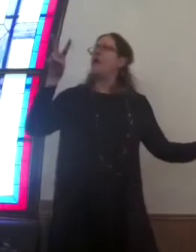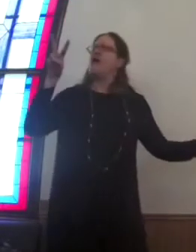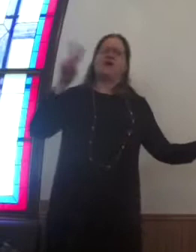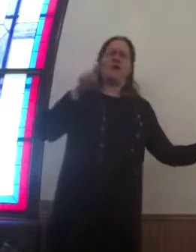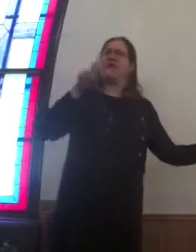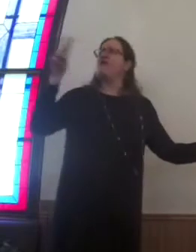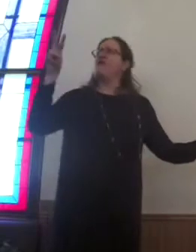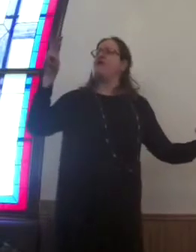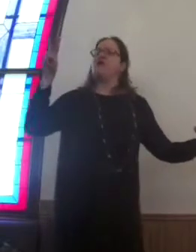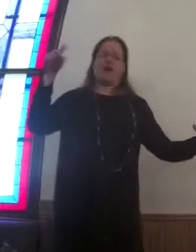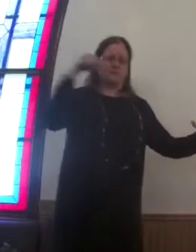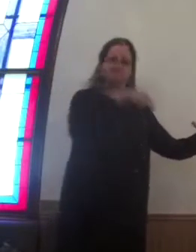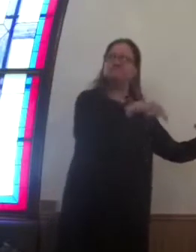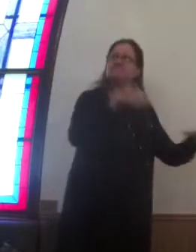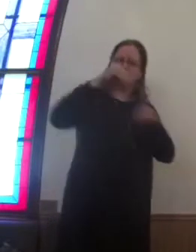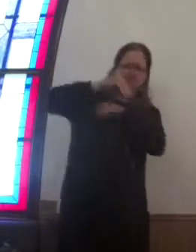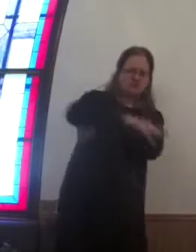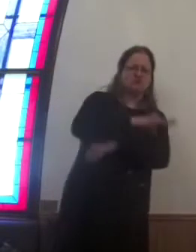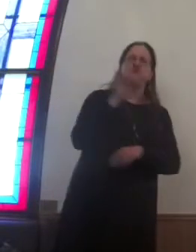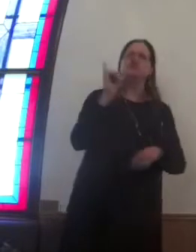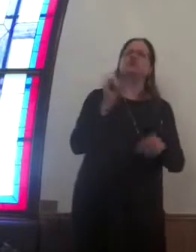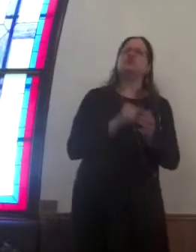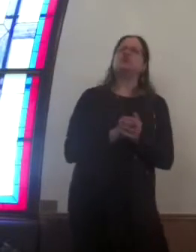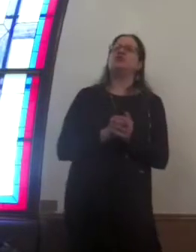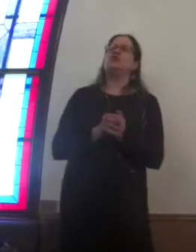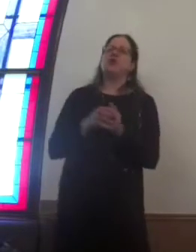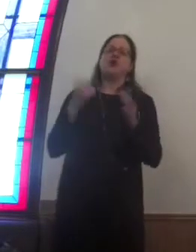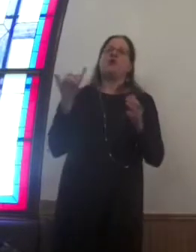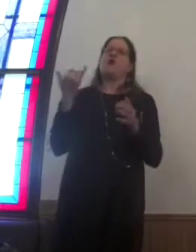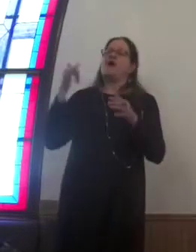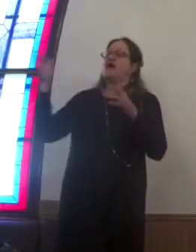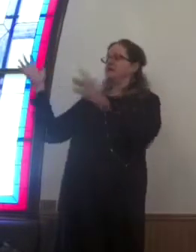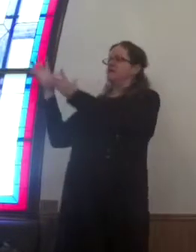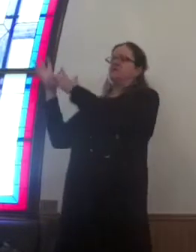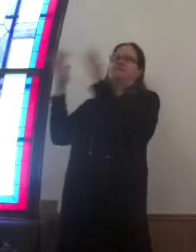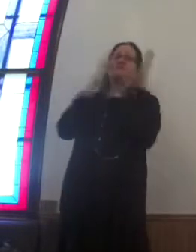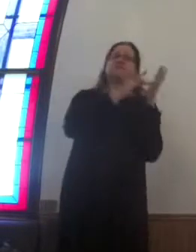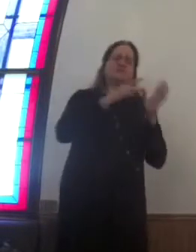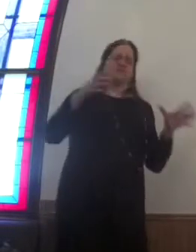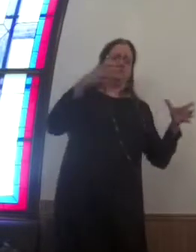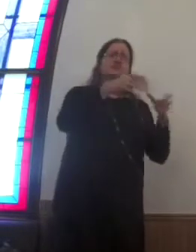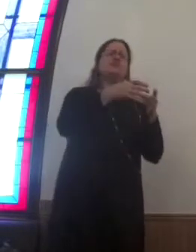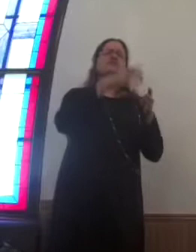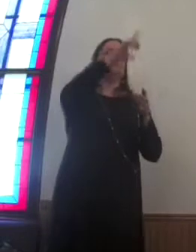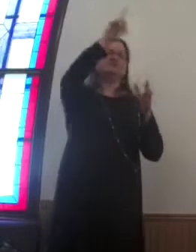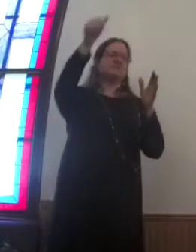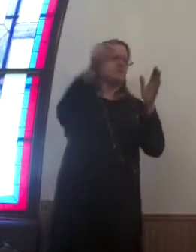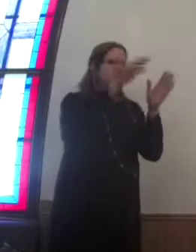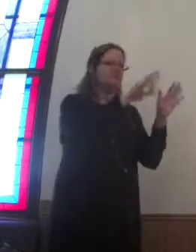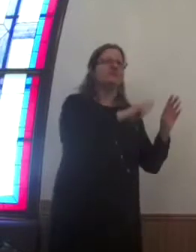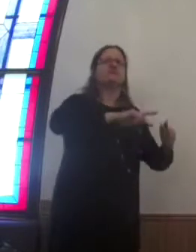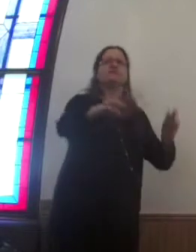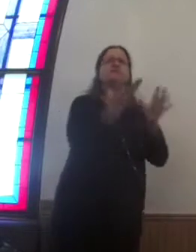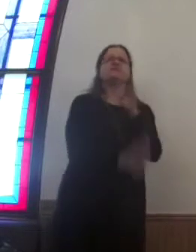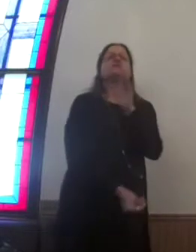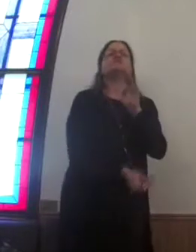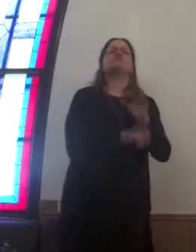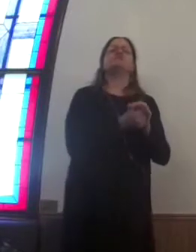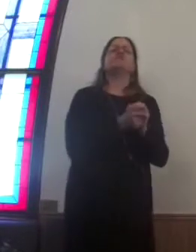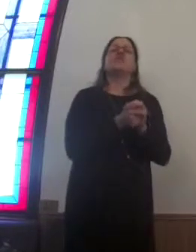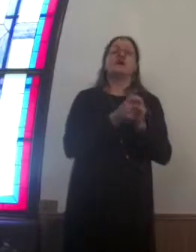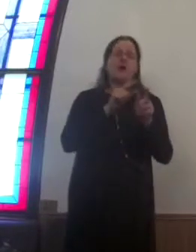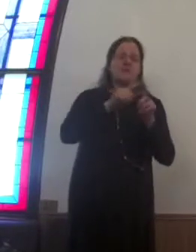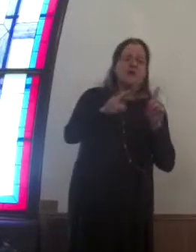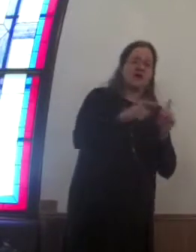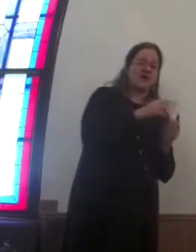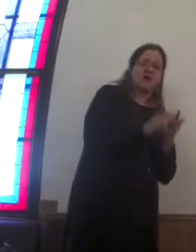that day. They went into hiding after the crucifixion, but after the resurrection appearances, they